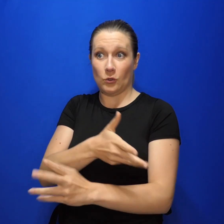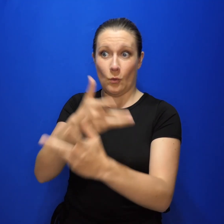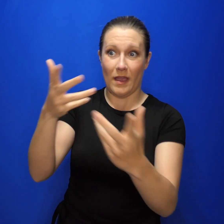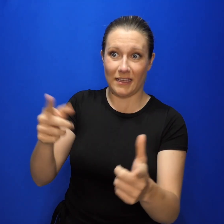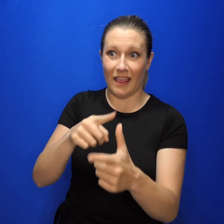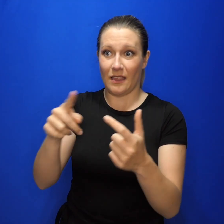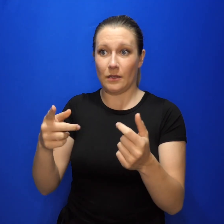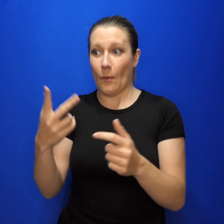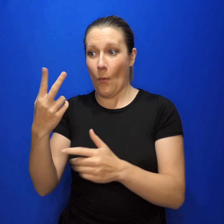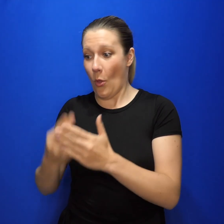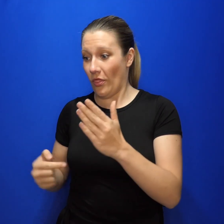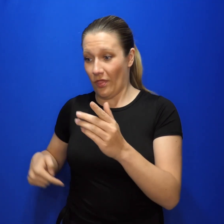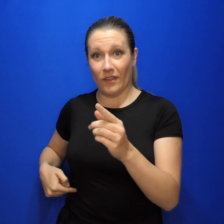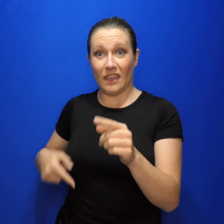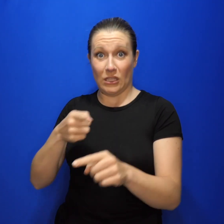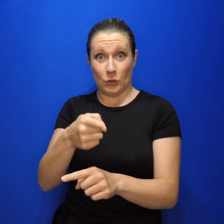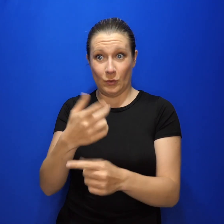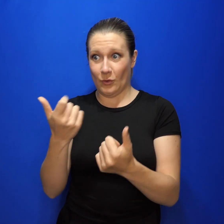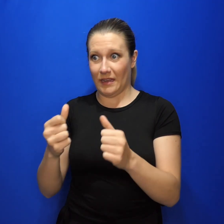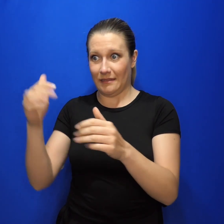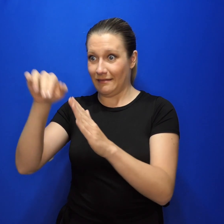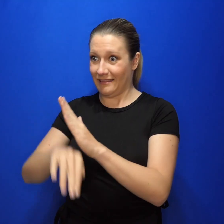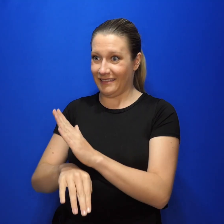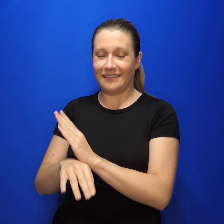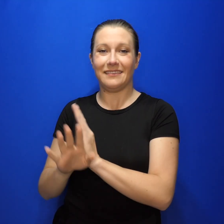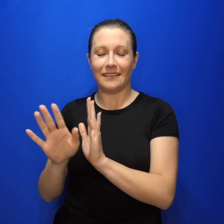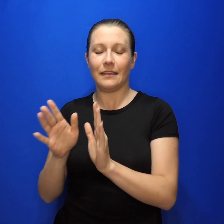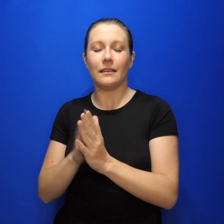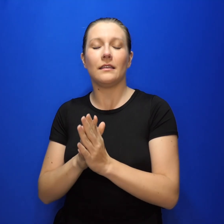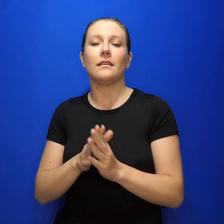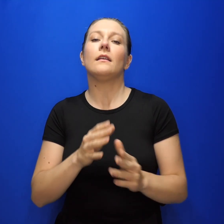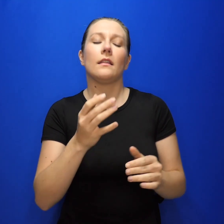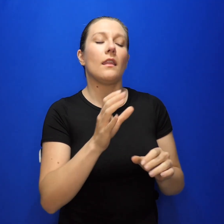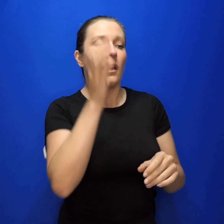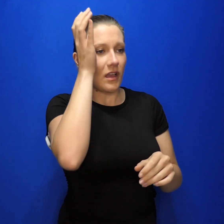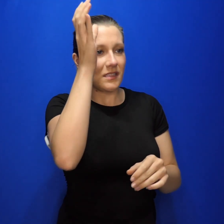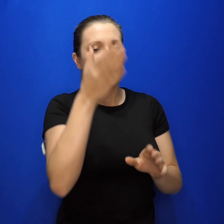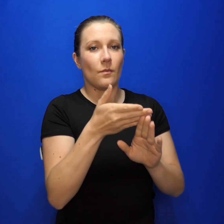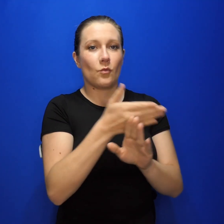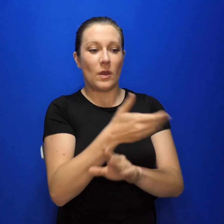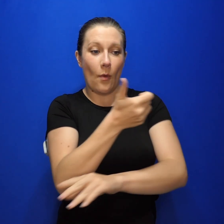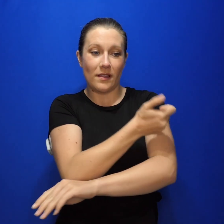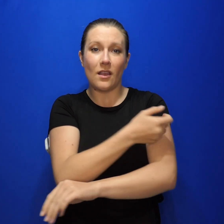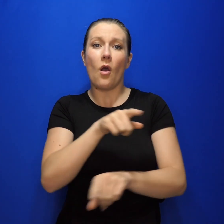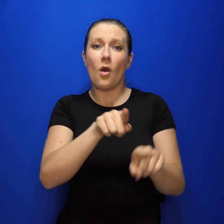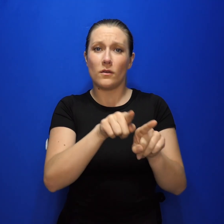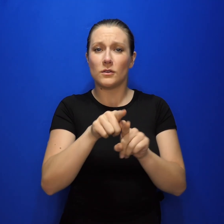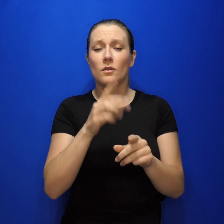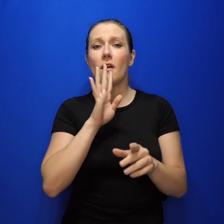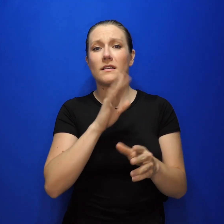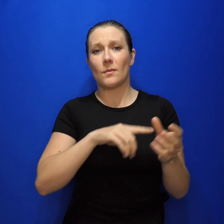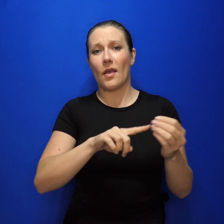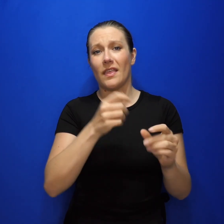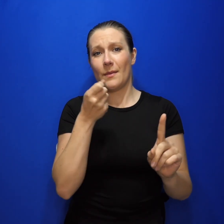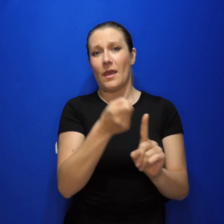blood sugar down. Well, and the reason the concept of pre-bolusing comes after we've talked about the impact of food becomes even